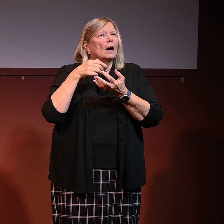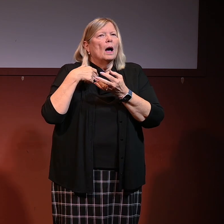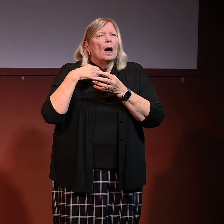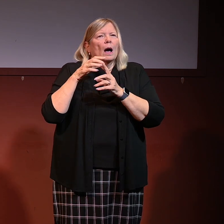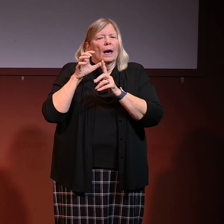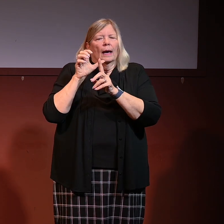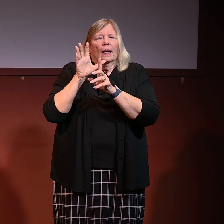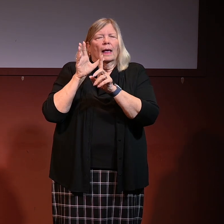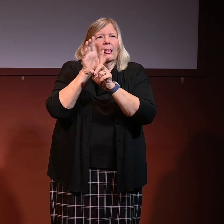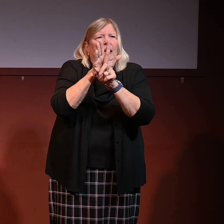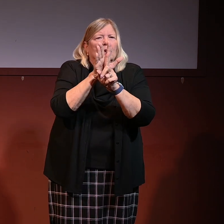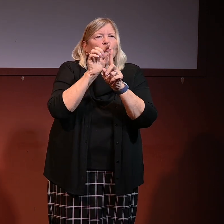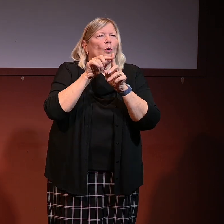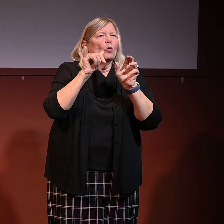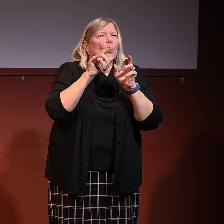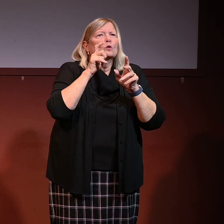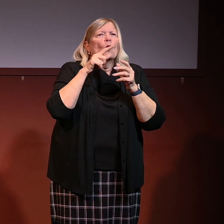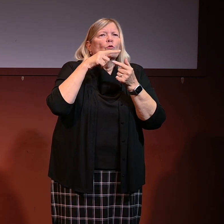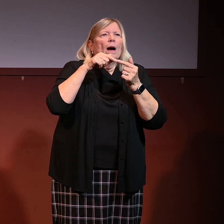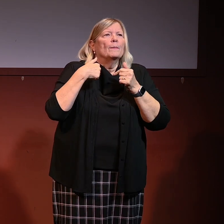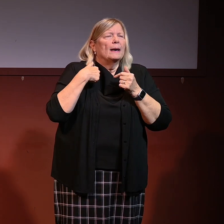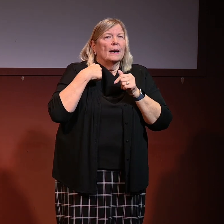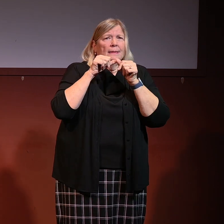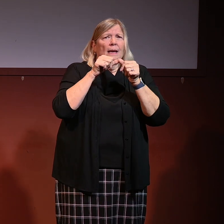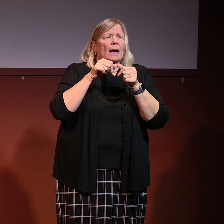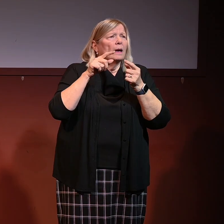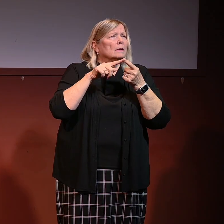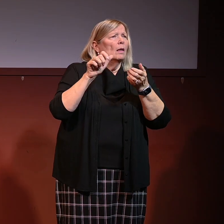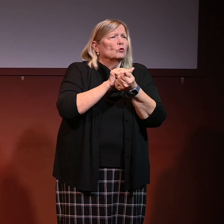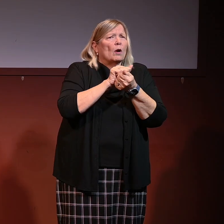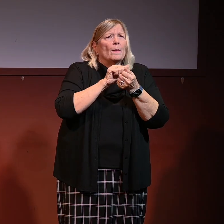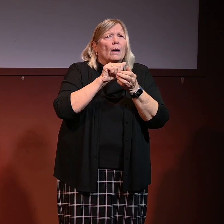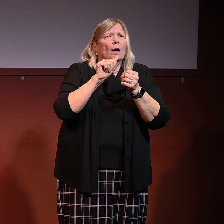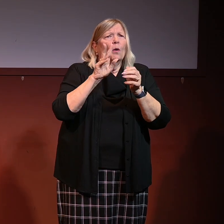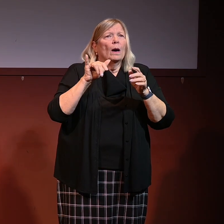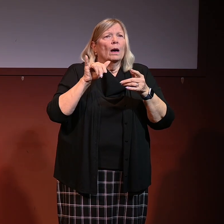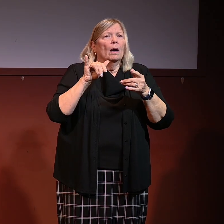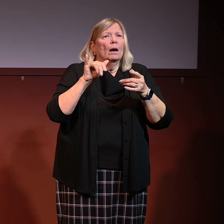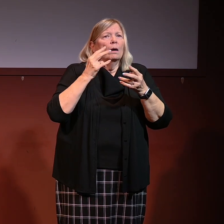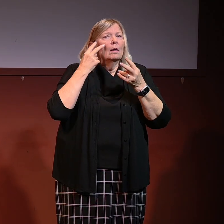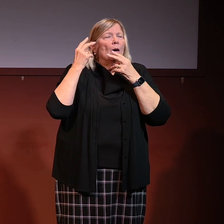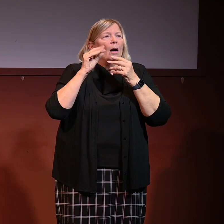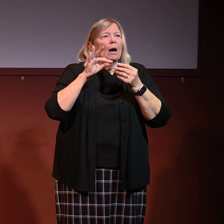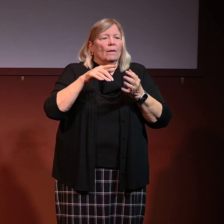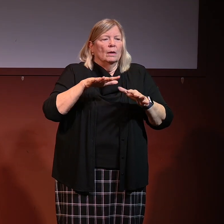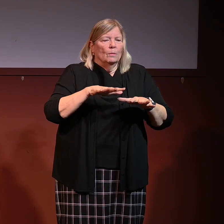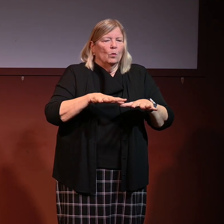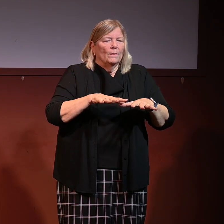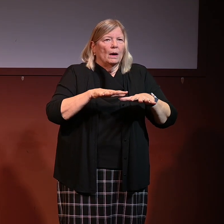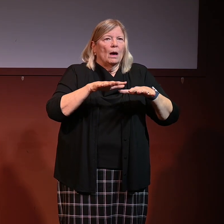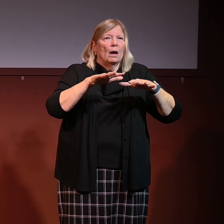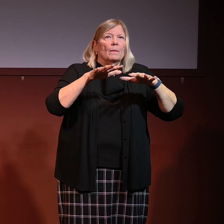to those around me. I linger until scrubbed away, remnants of the past floating up to